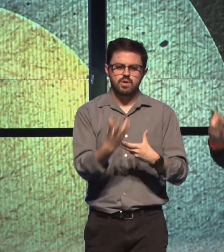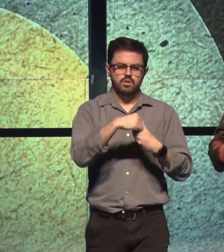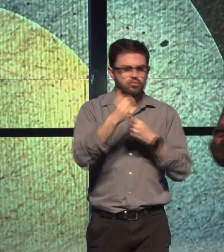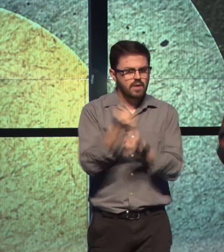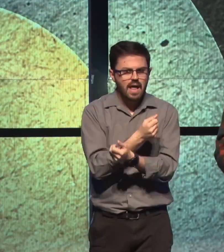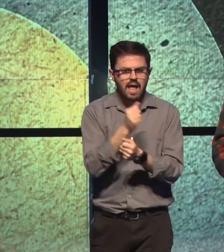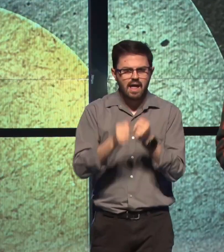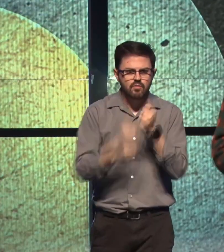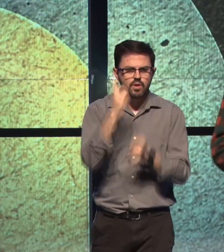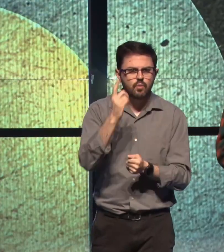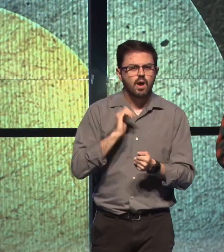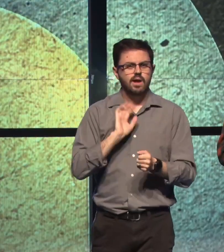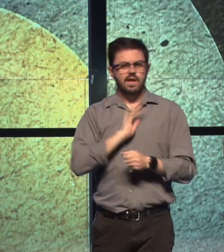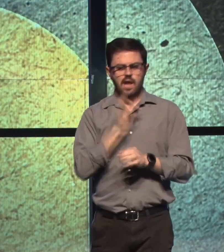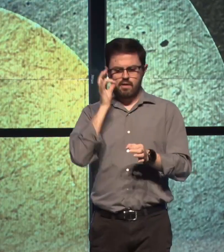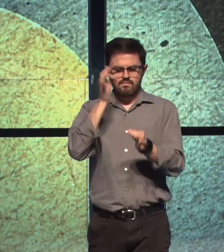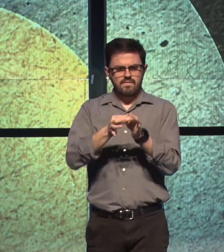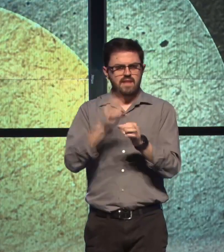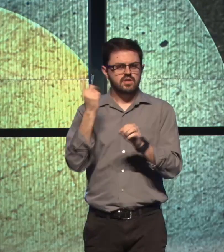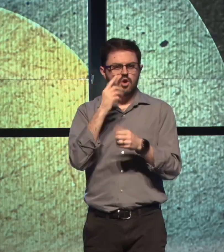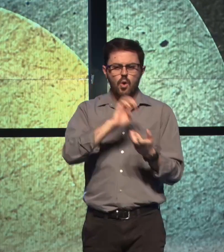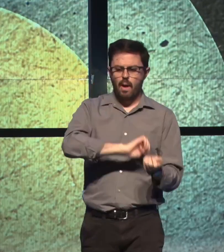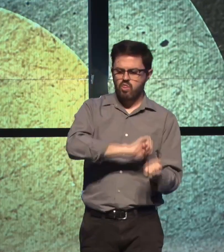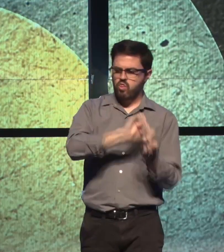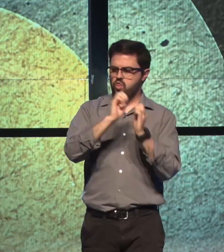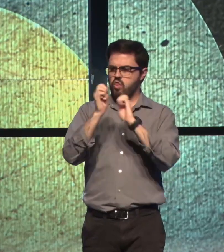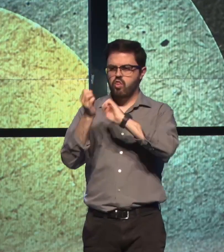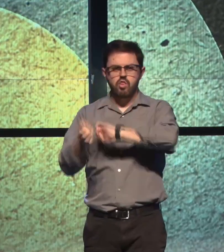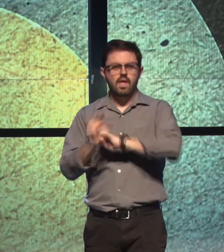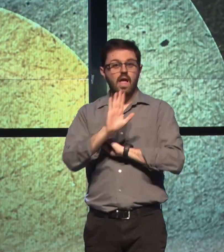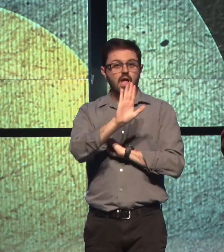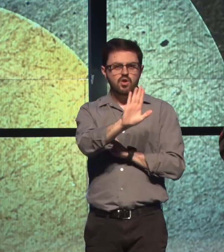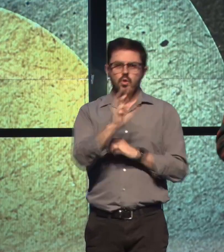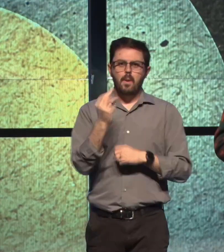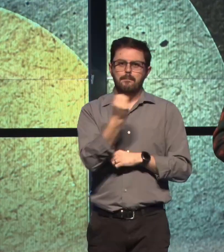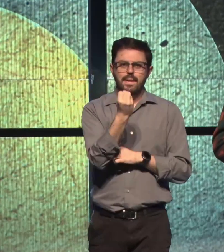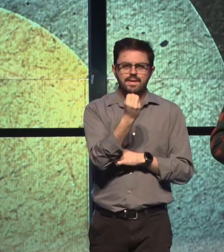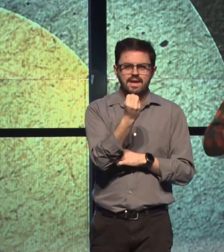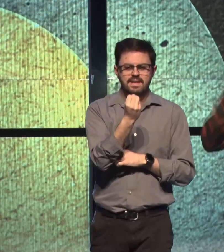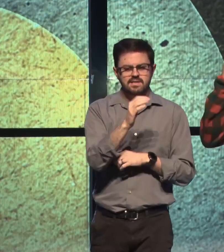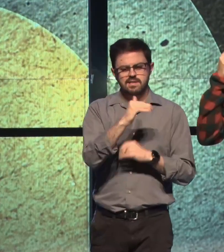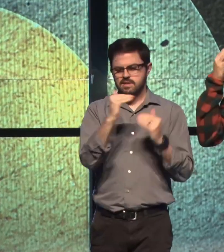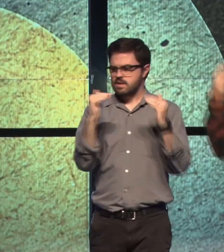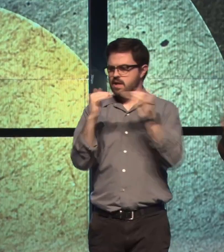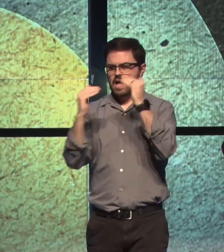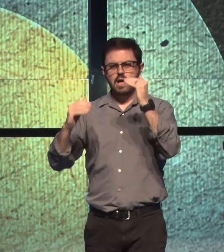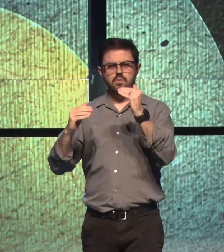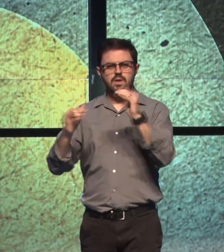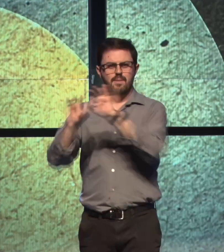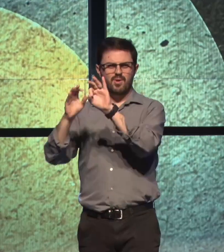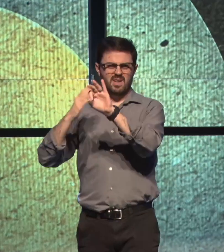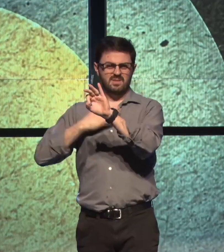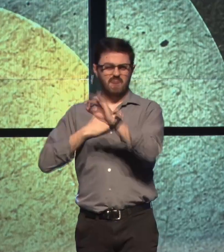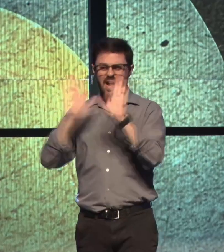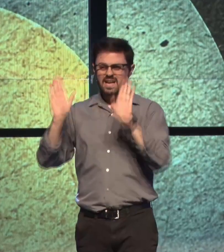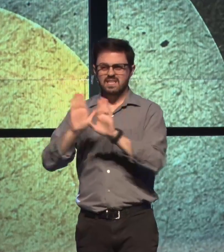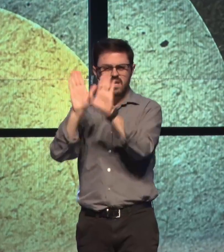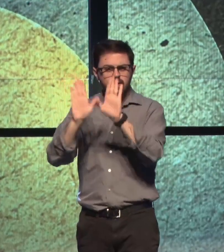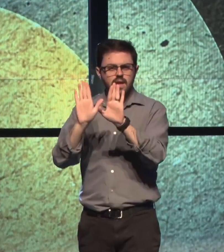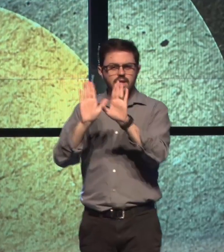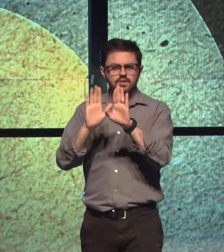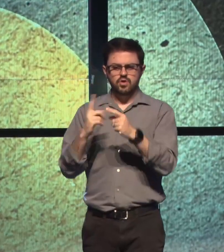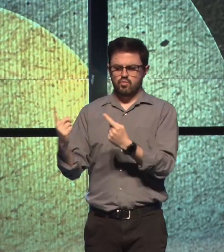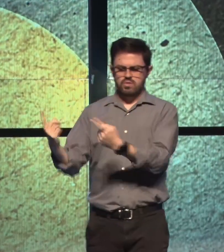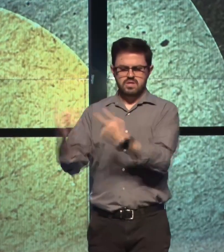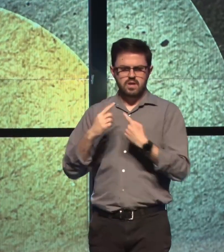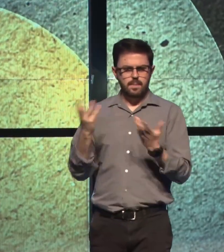and always evolving. And I said, your Monday is just as important as my Sunday. Right? That what we're here for today is about